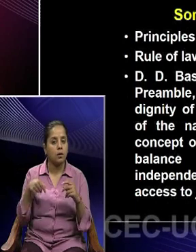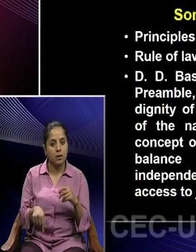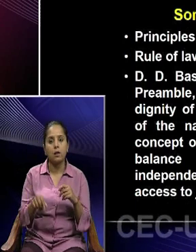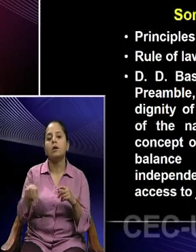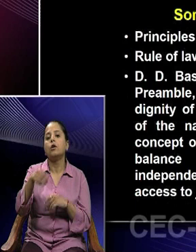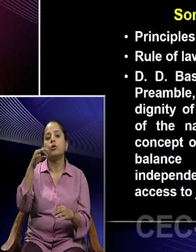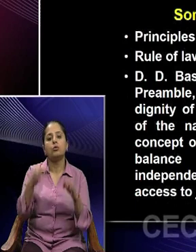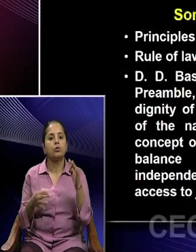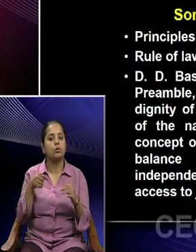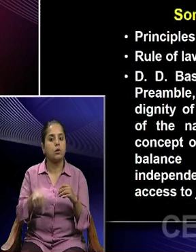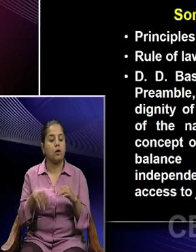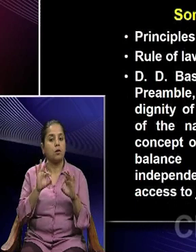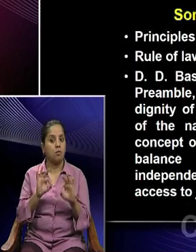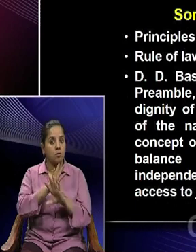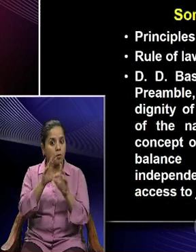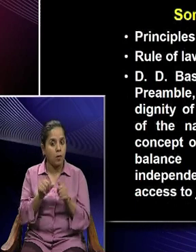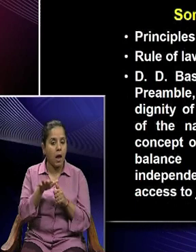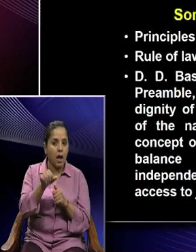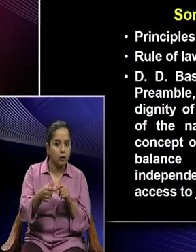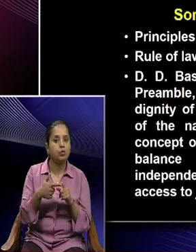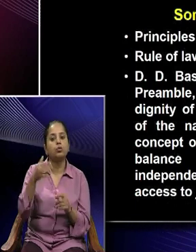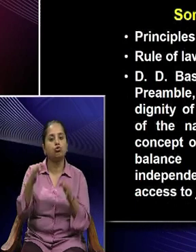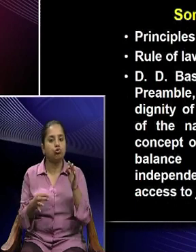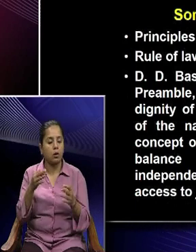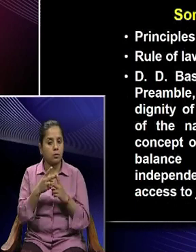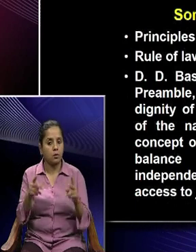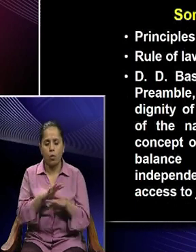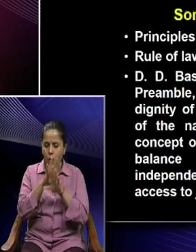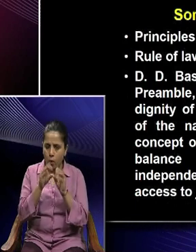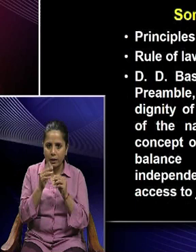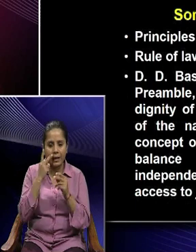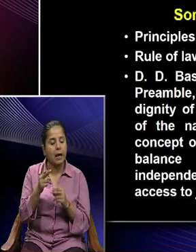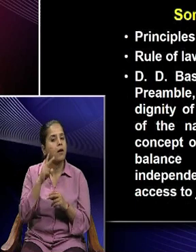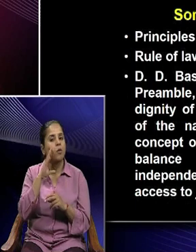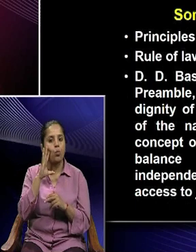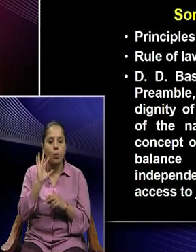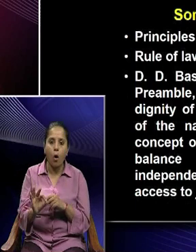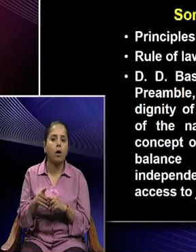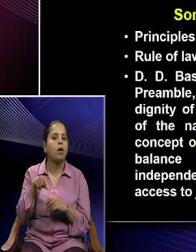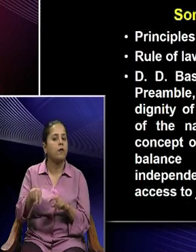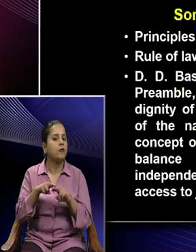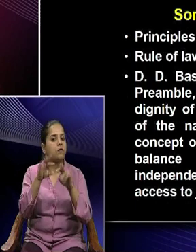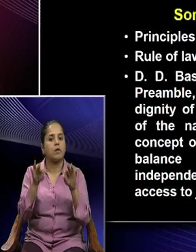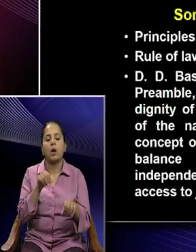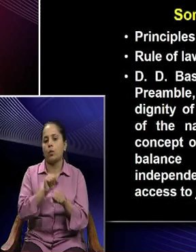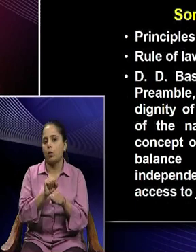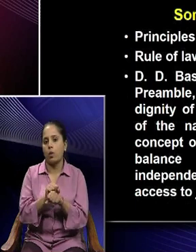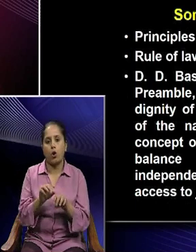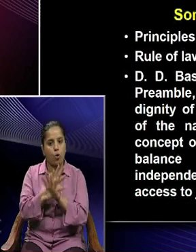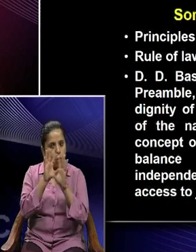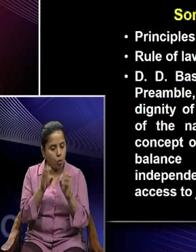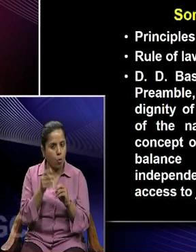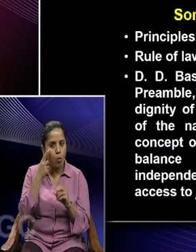judiciary and effective access to justice. All of them, they are very important in the framework, that how all they